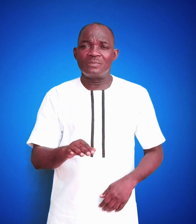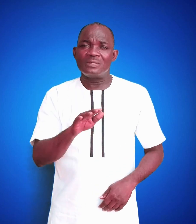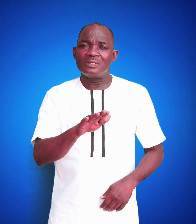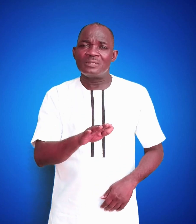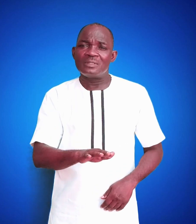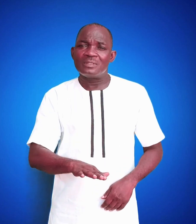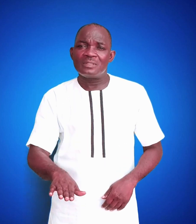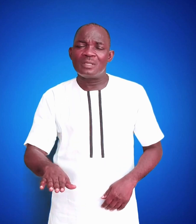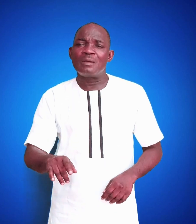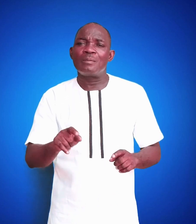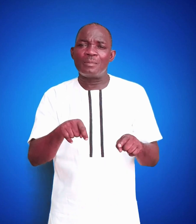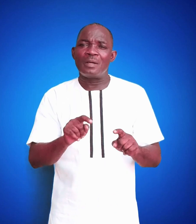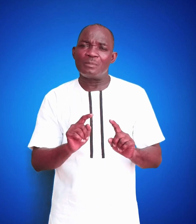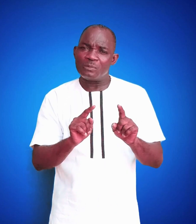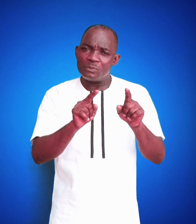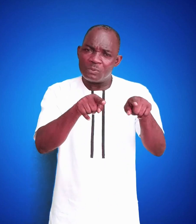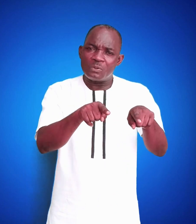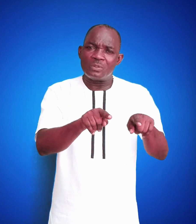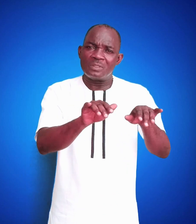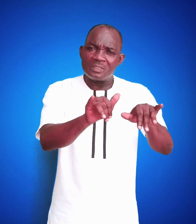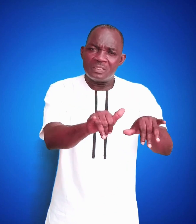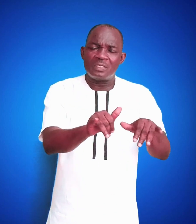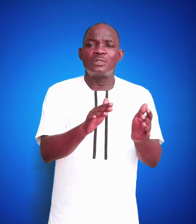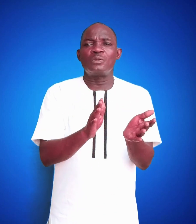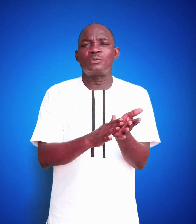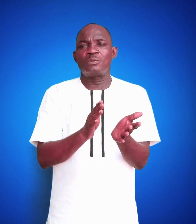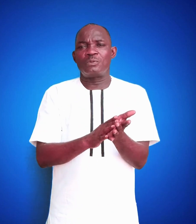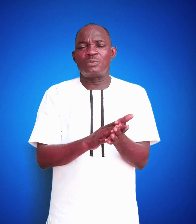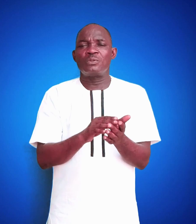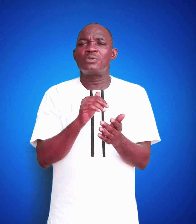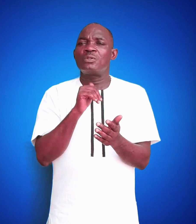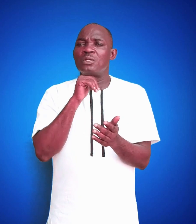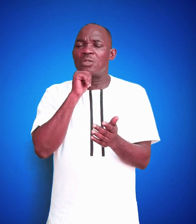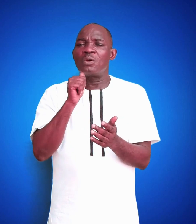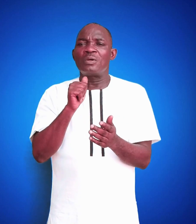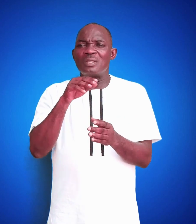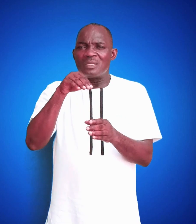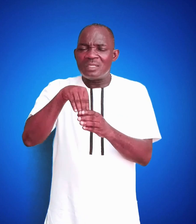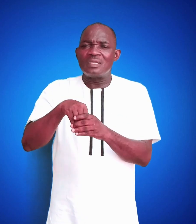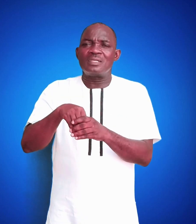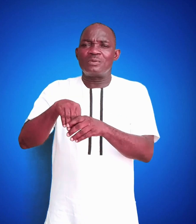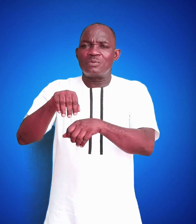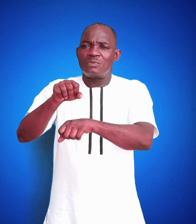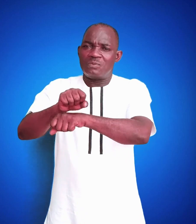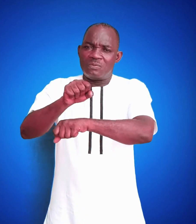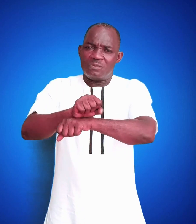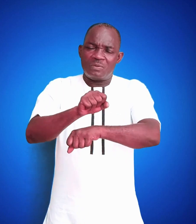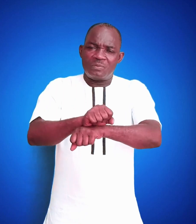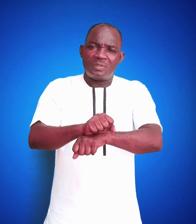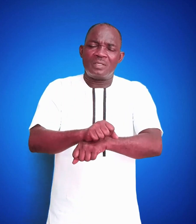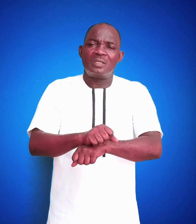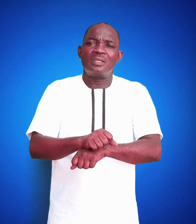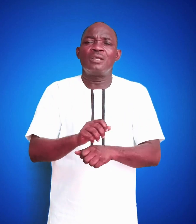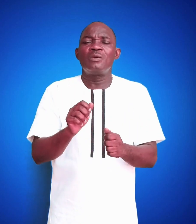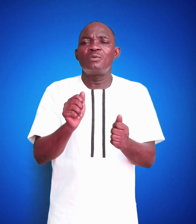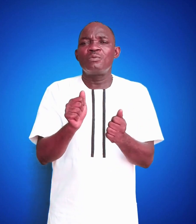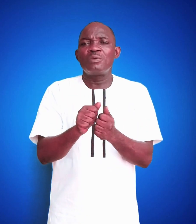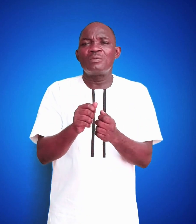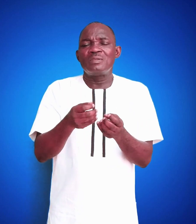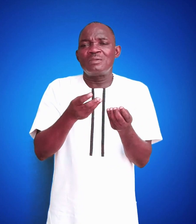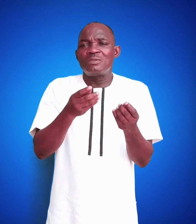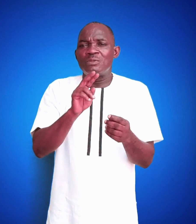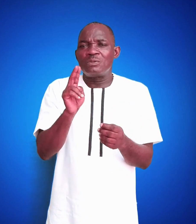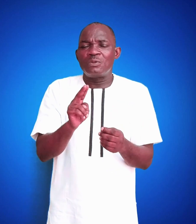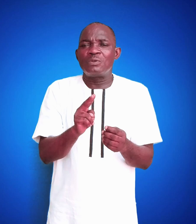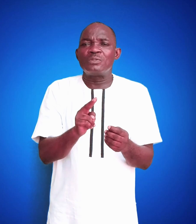Children are to be in school and not engage in work at the expense